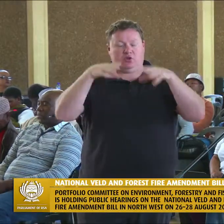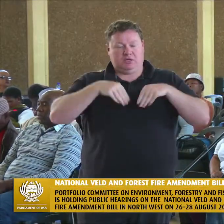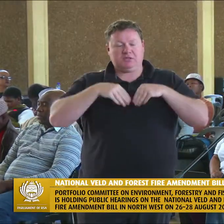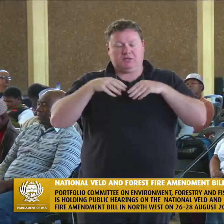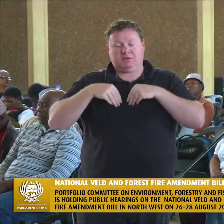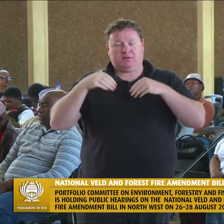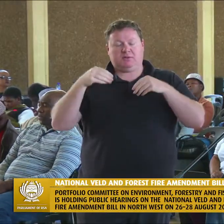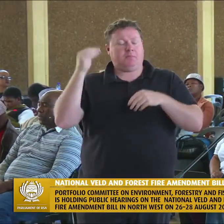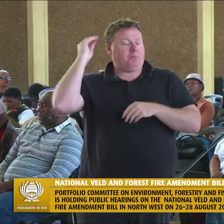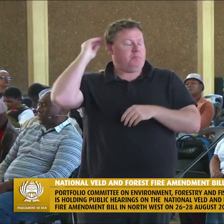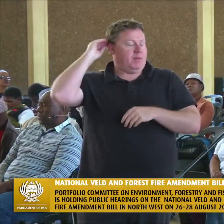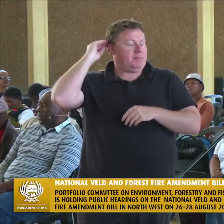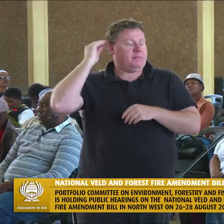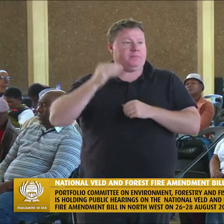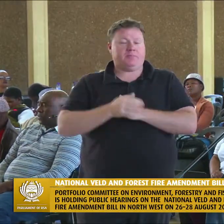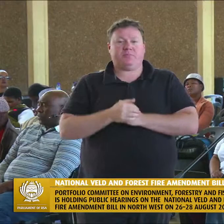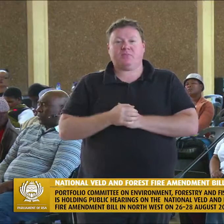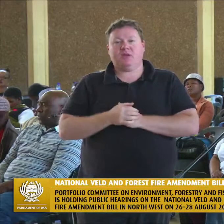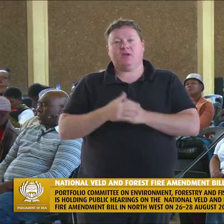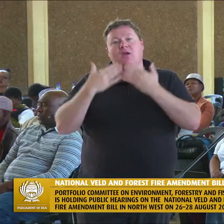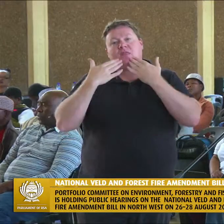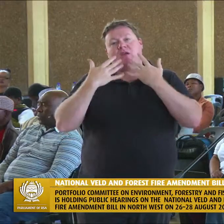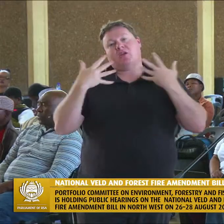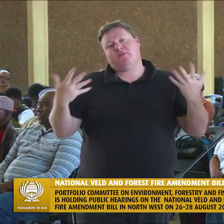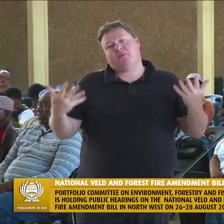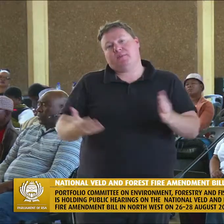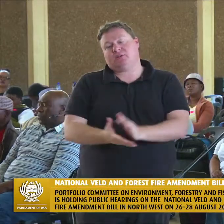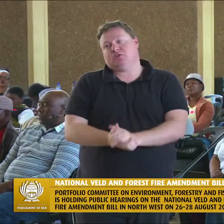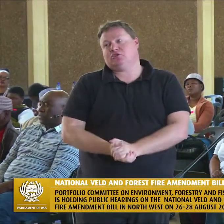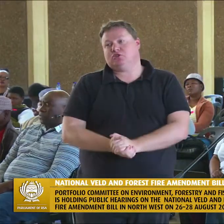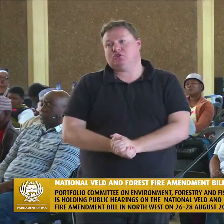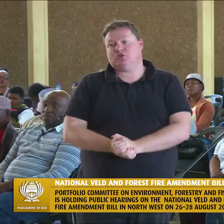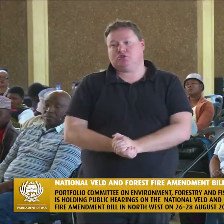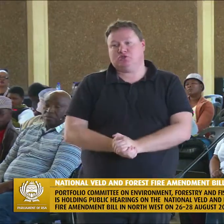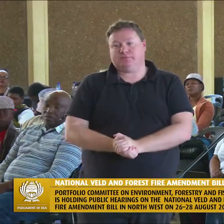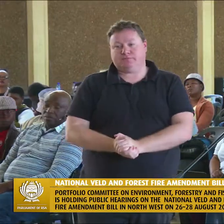raised thank you very much